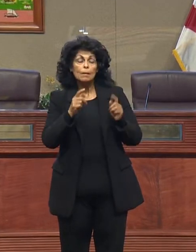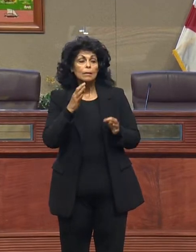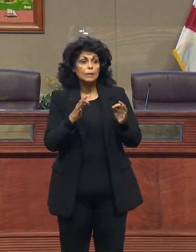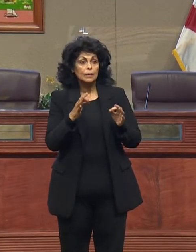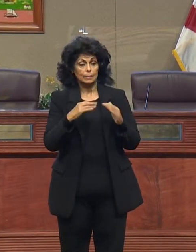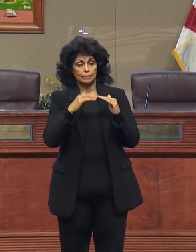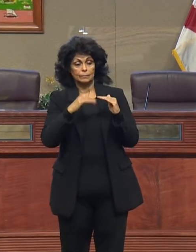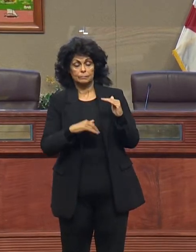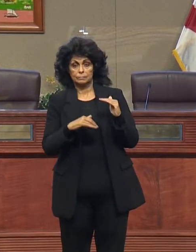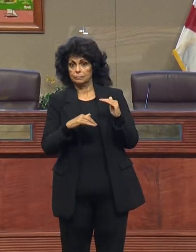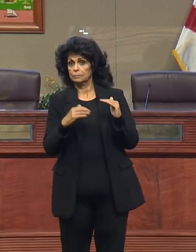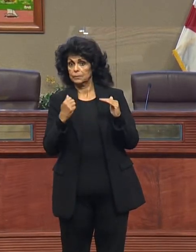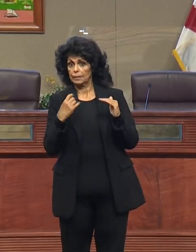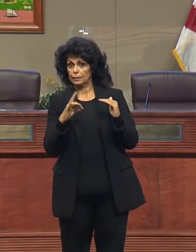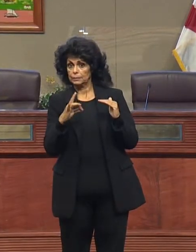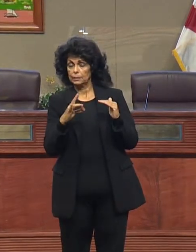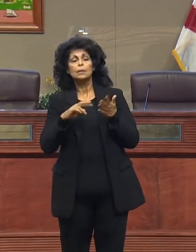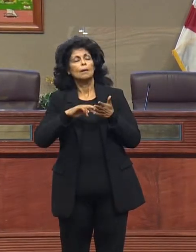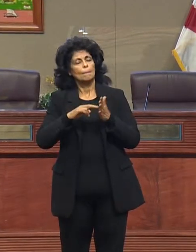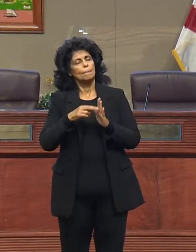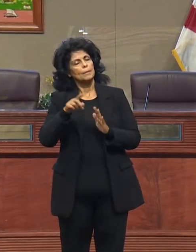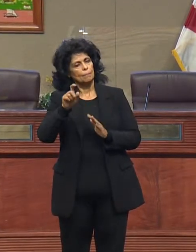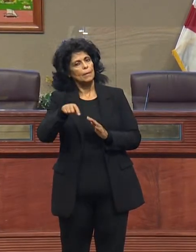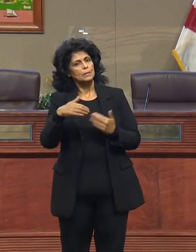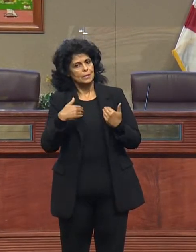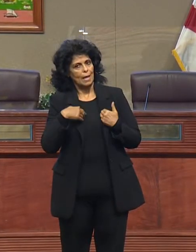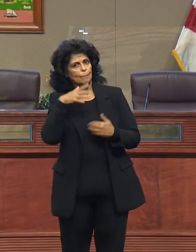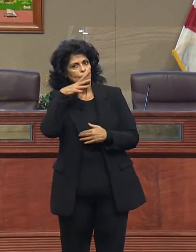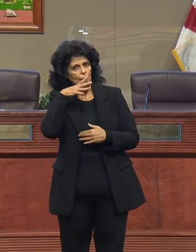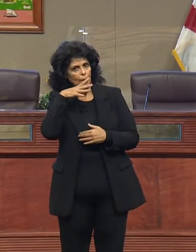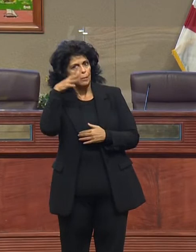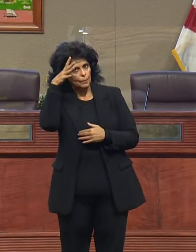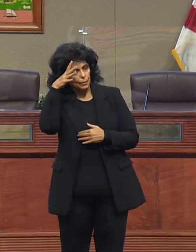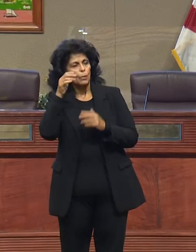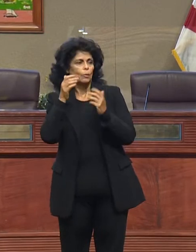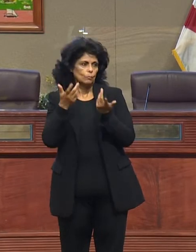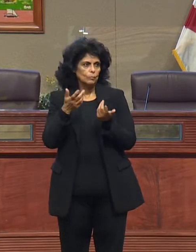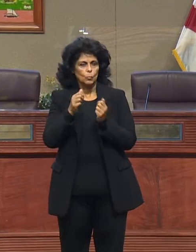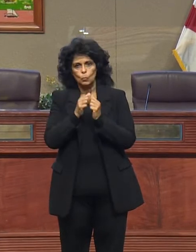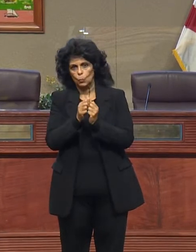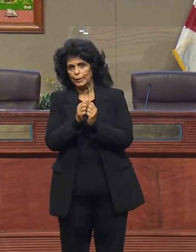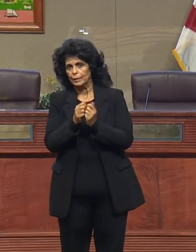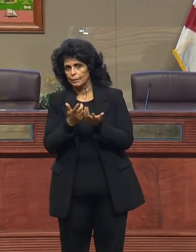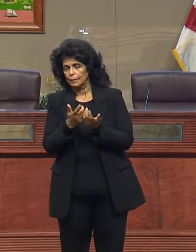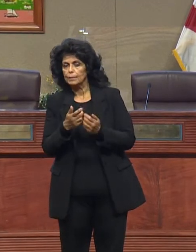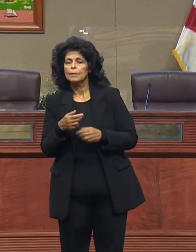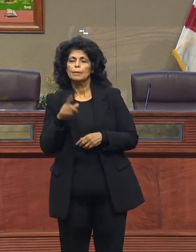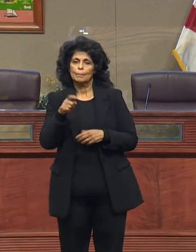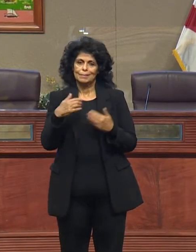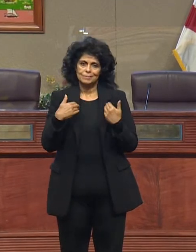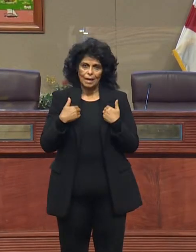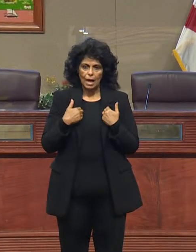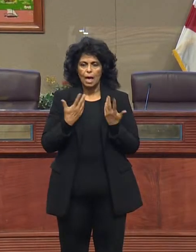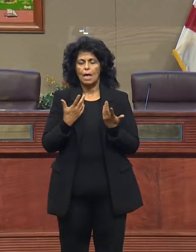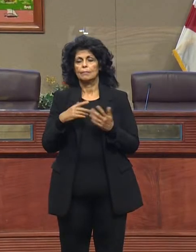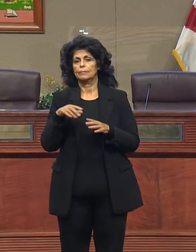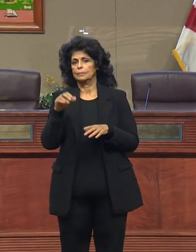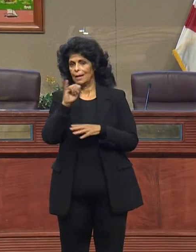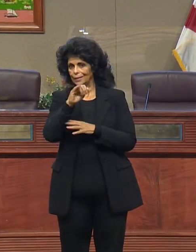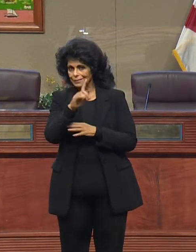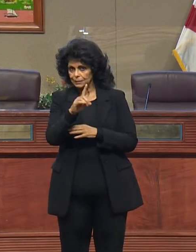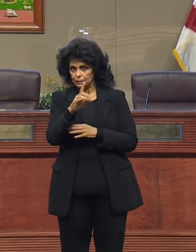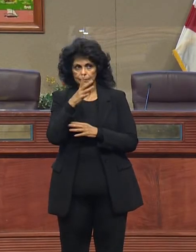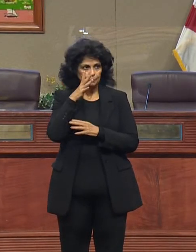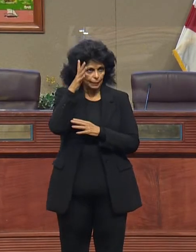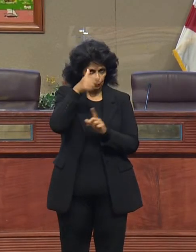a parent must be present with the minor. Parents must present an ID, and it is highly recommended that the